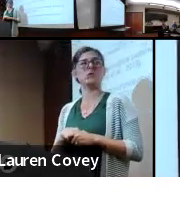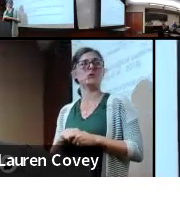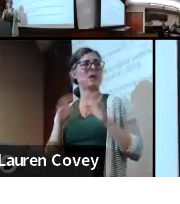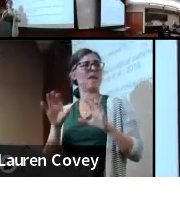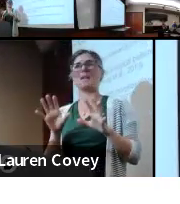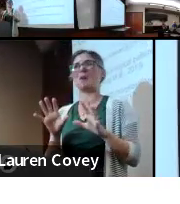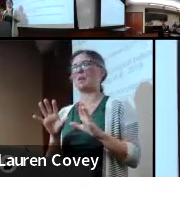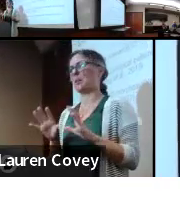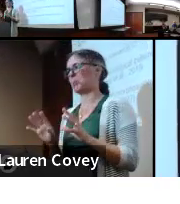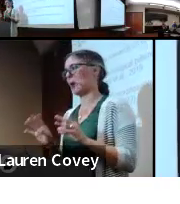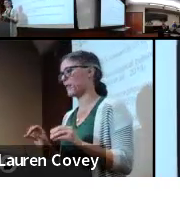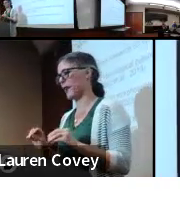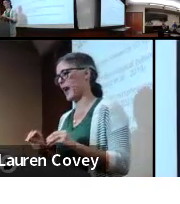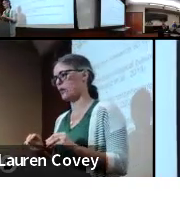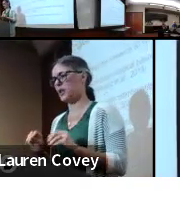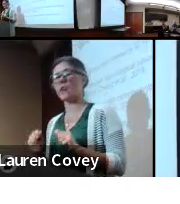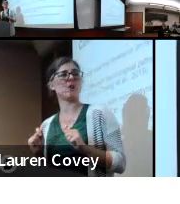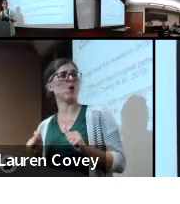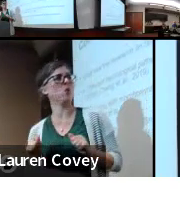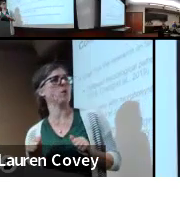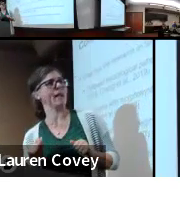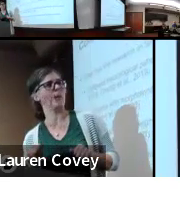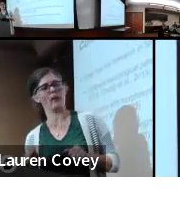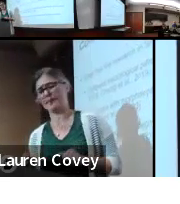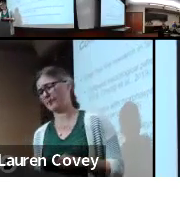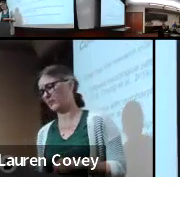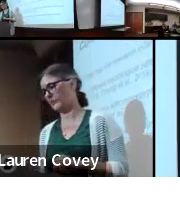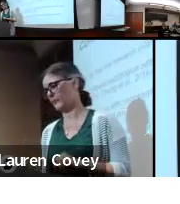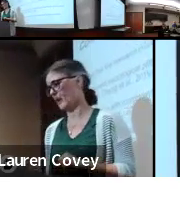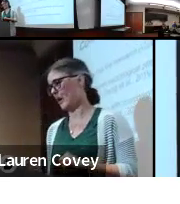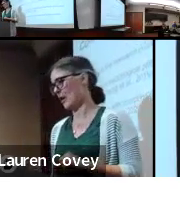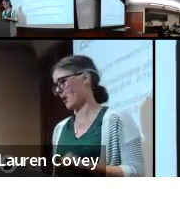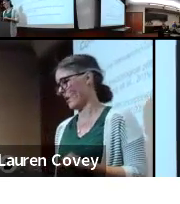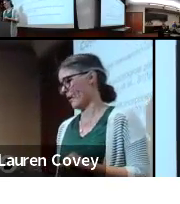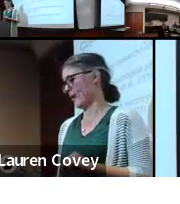to not have anybody be deprived of language if at all we can help it.